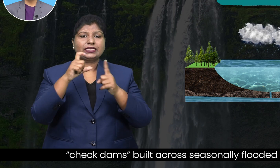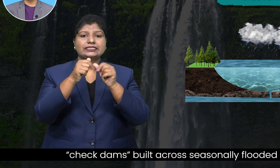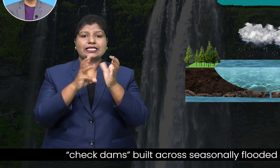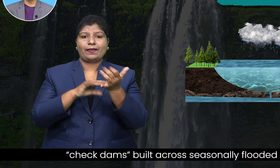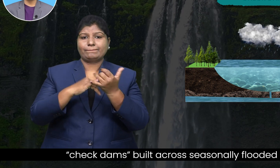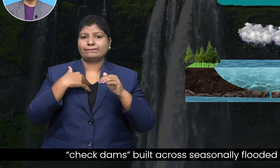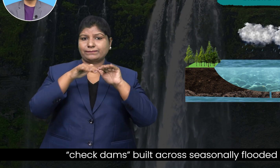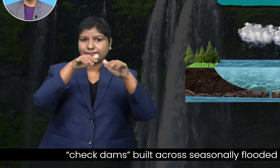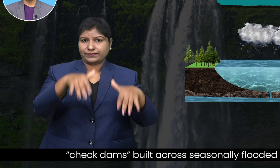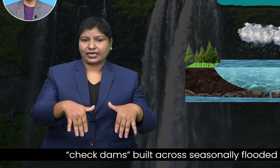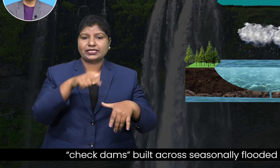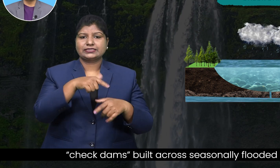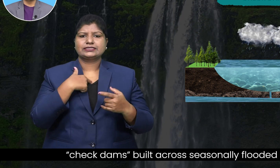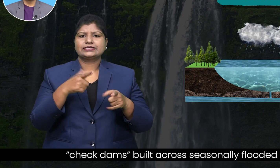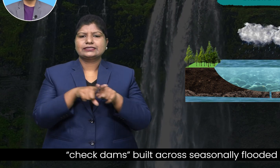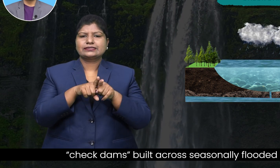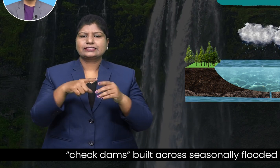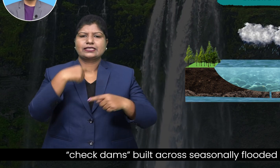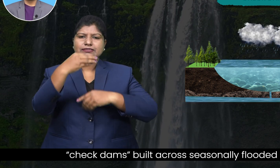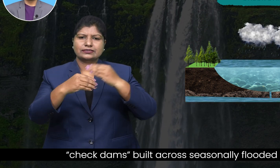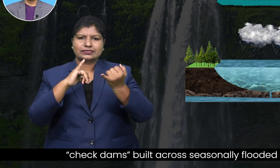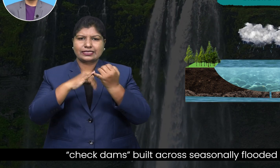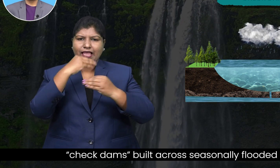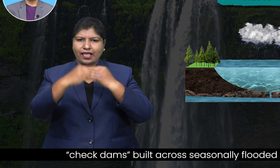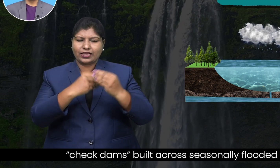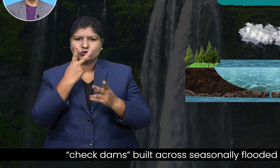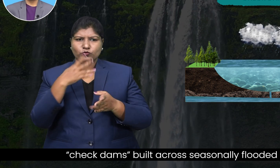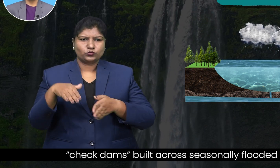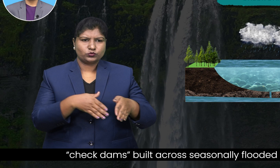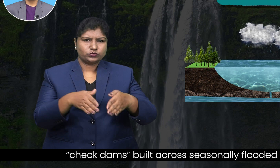across seasonally flooded gullies.